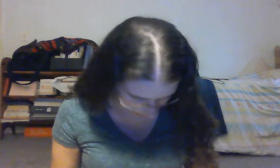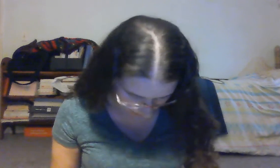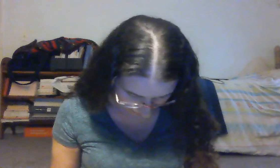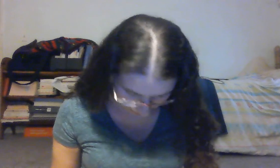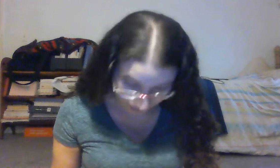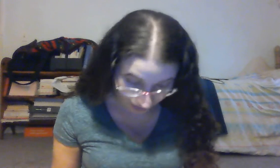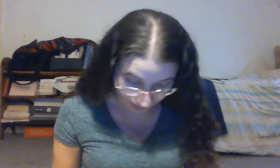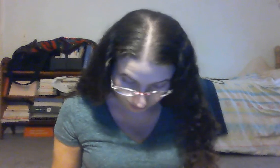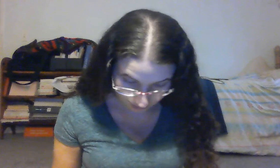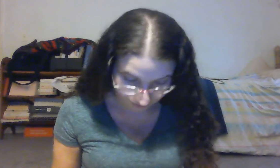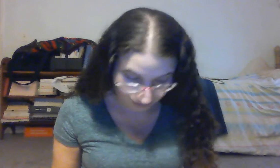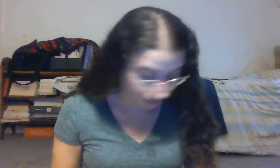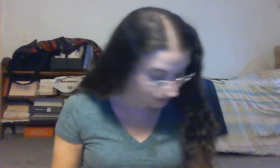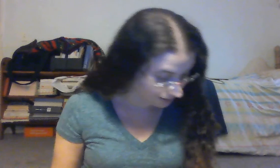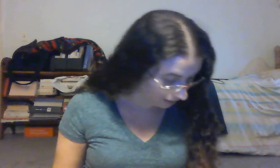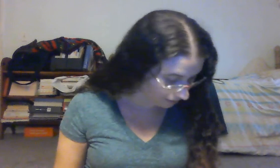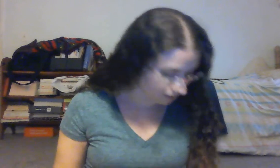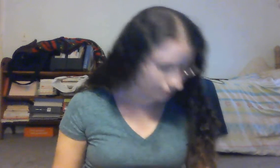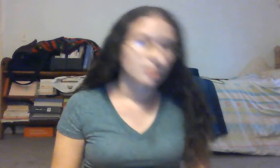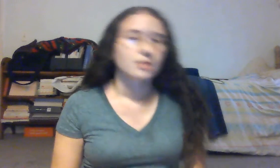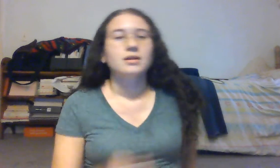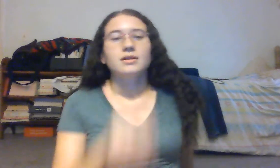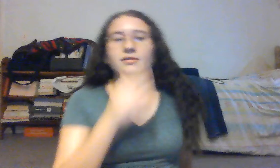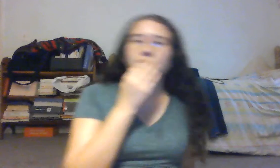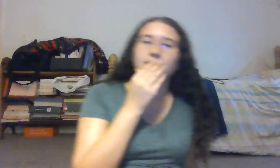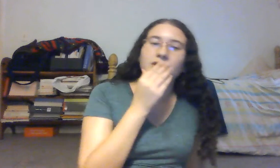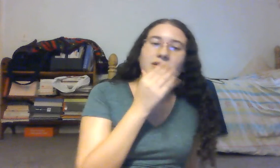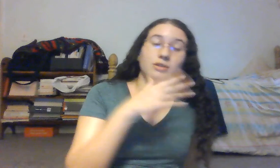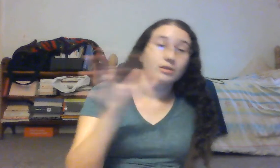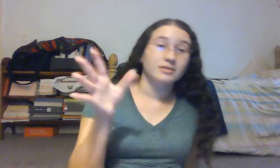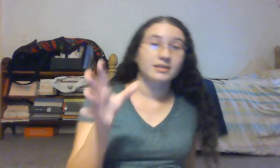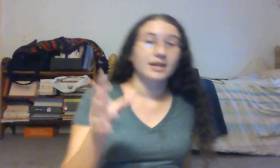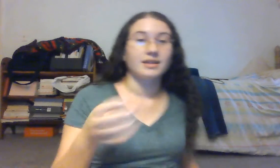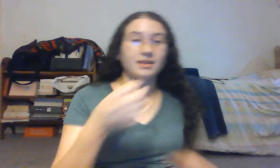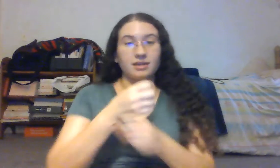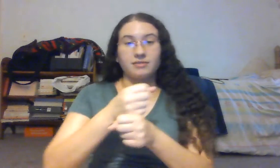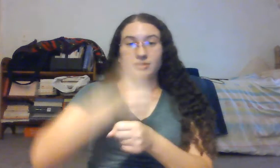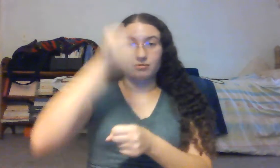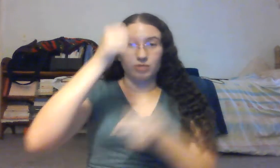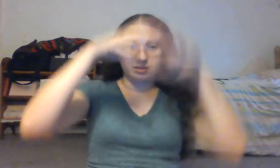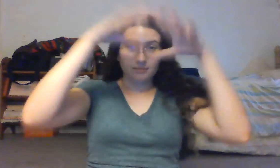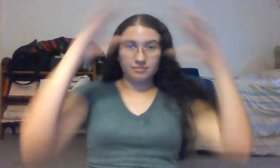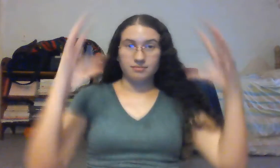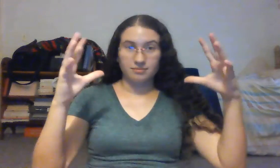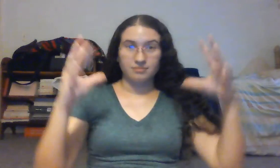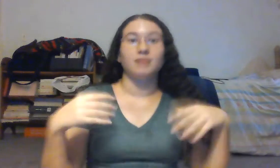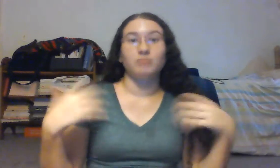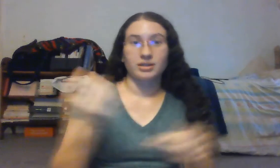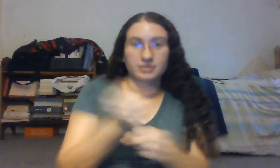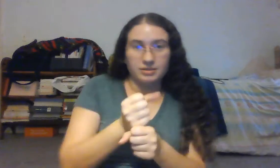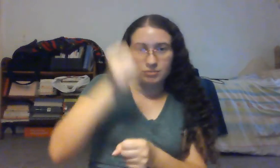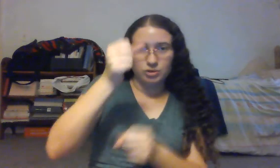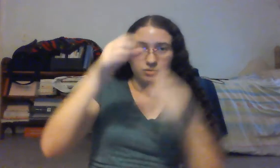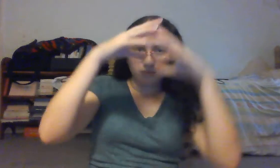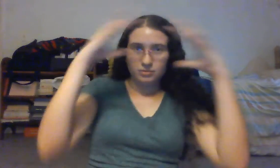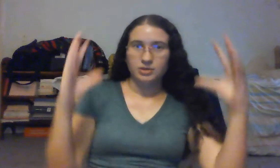I forgot the sign for umbrella. The closest thing I can think of is umbrella. Umbrella. And